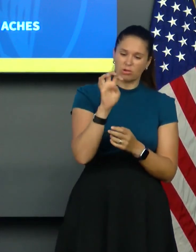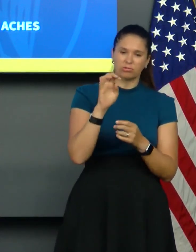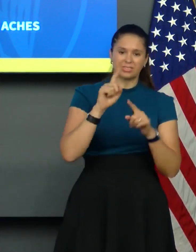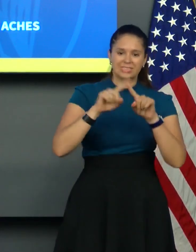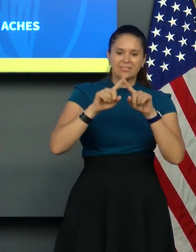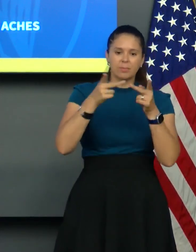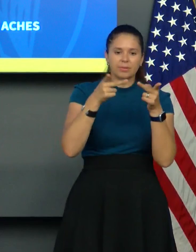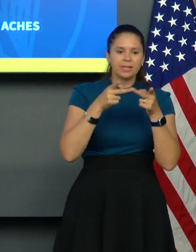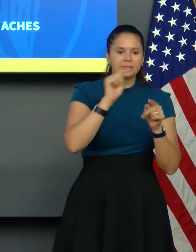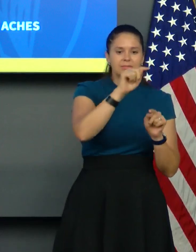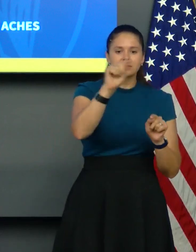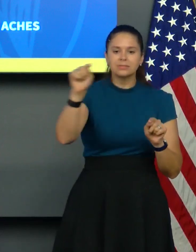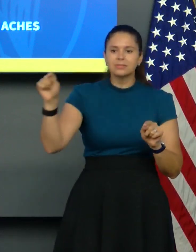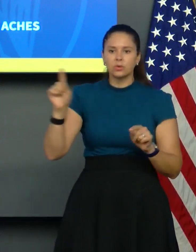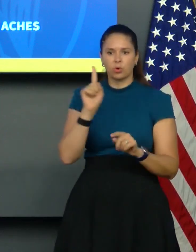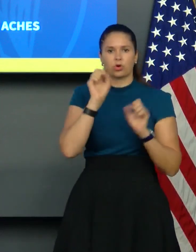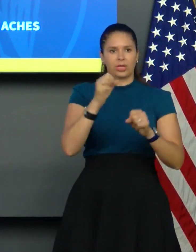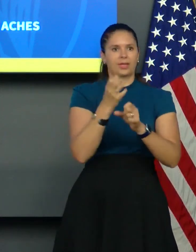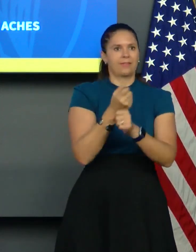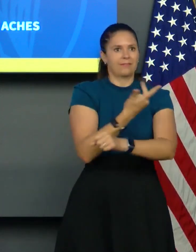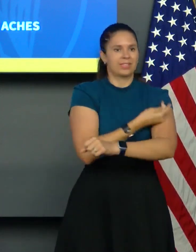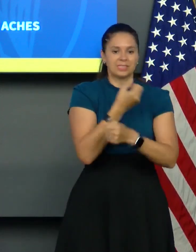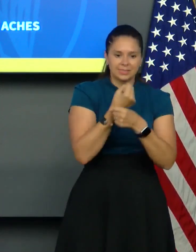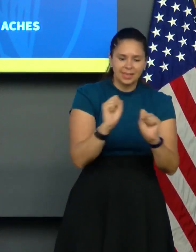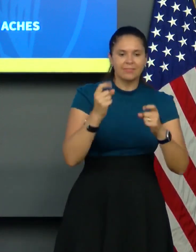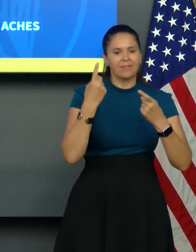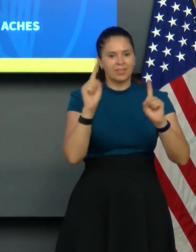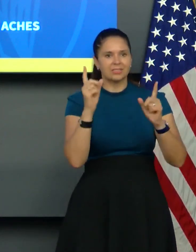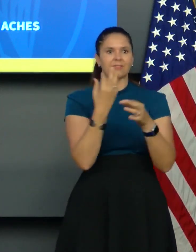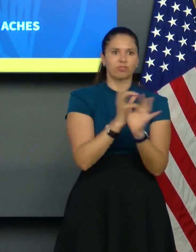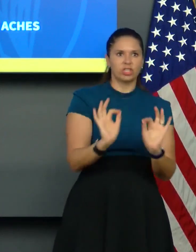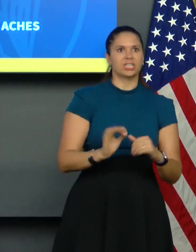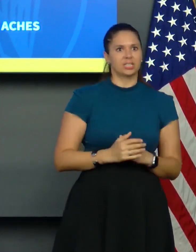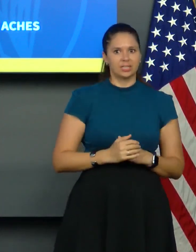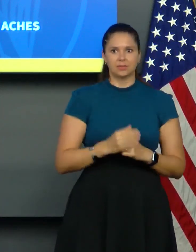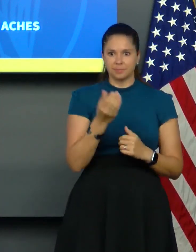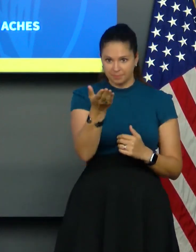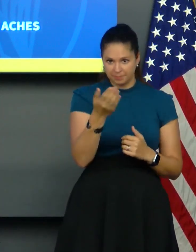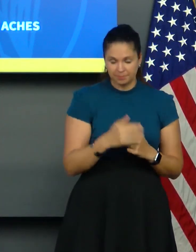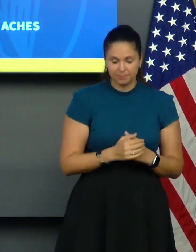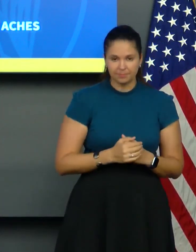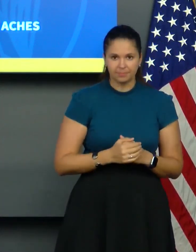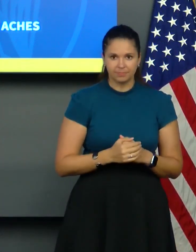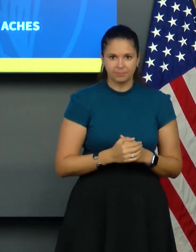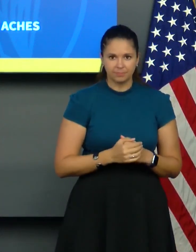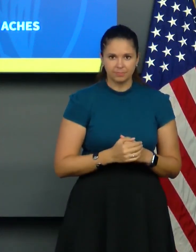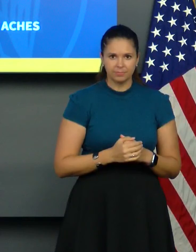today. They're safe, they're effective, they're free. Yes, sir.